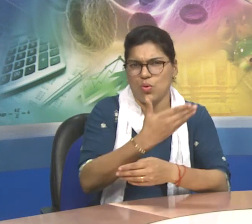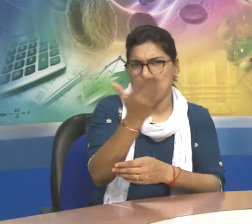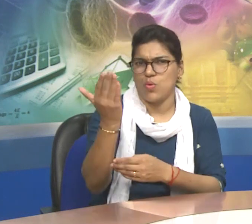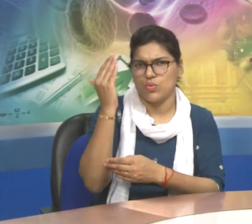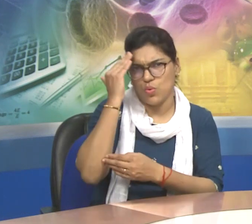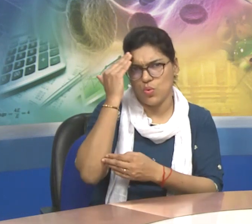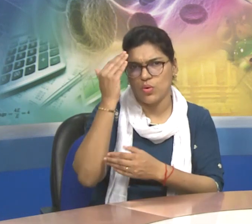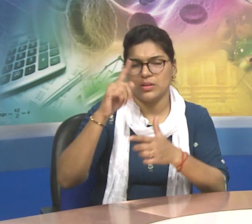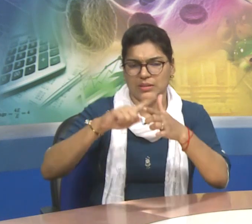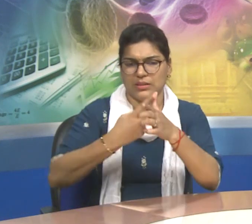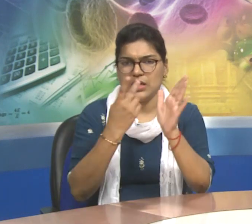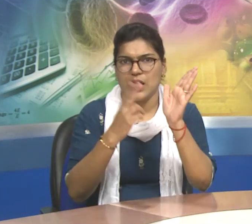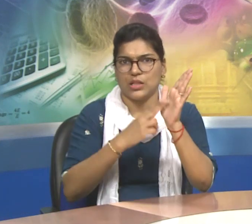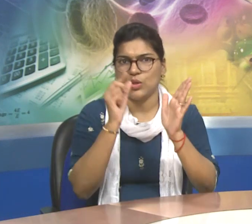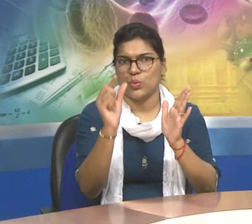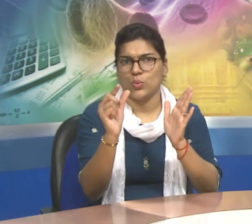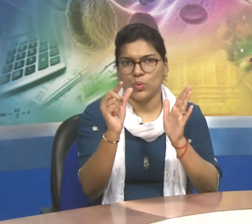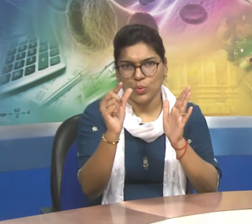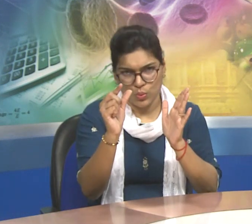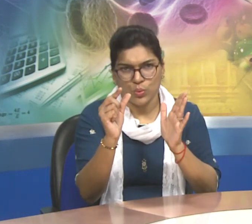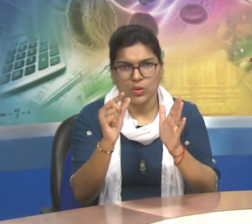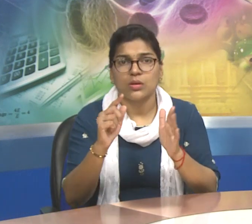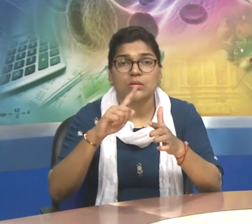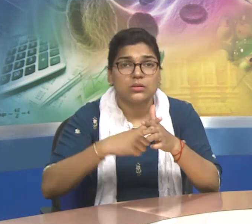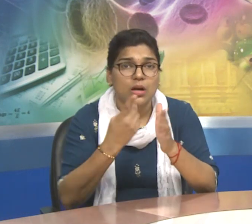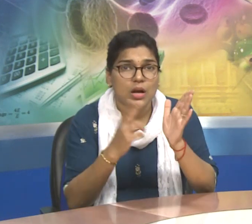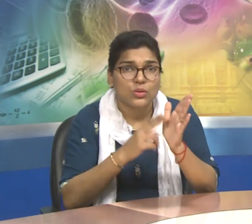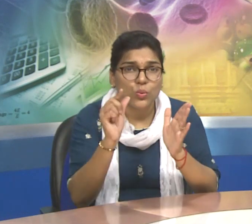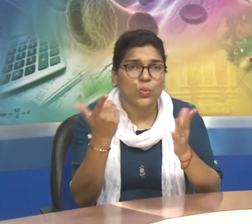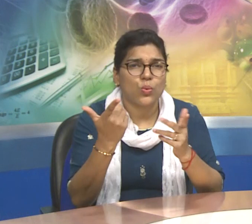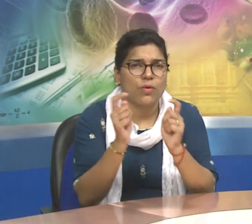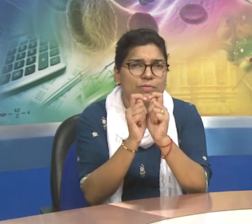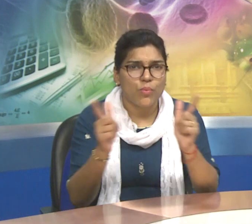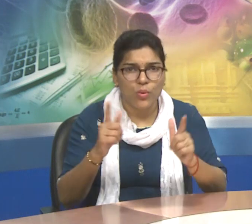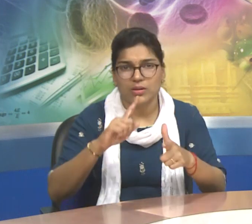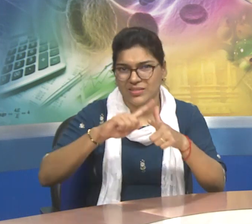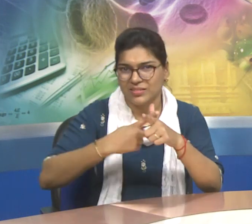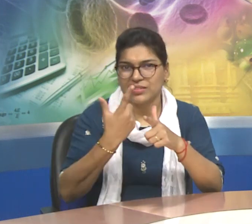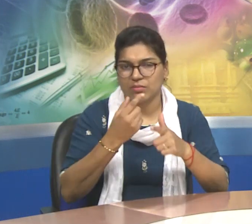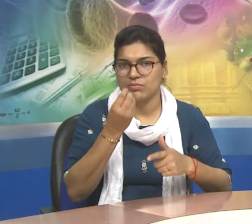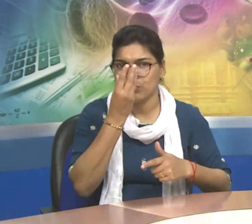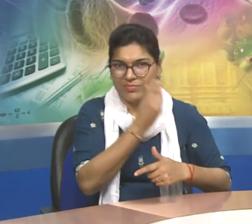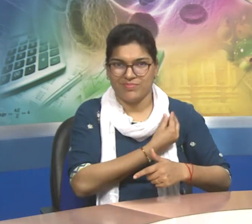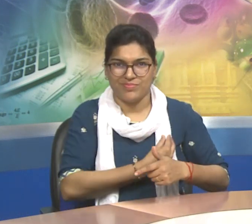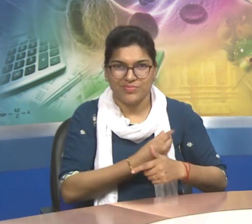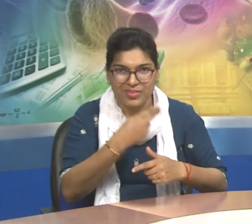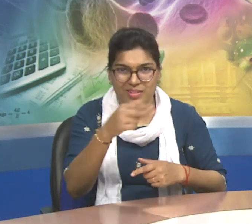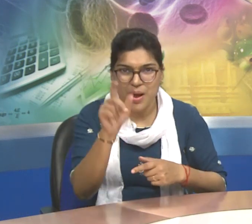The screen now you can see is the screenshot of JNU, which is